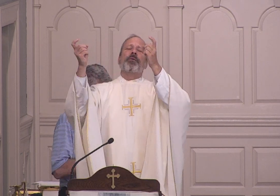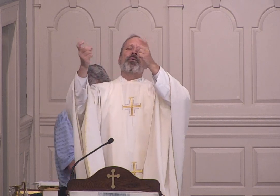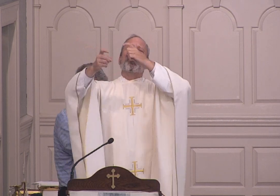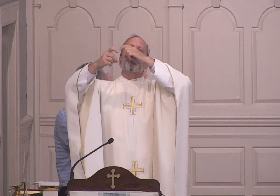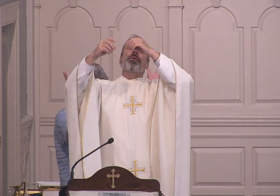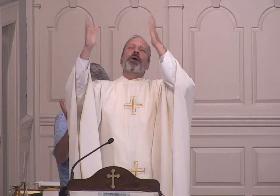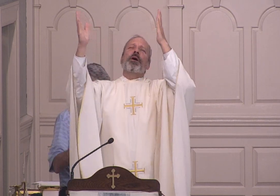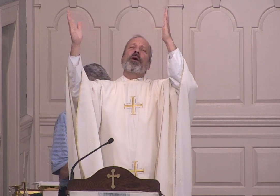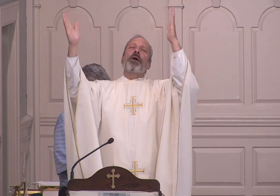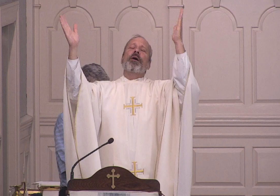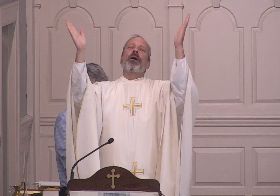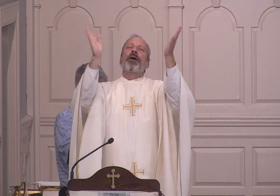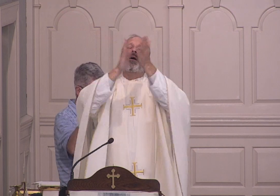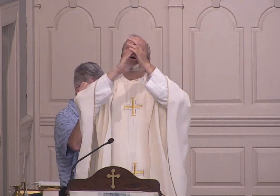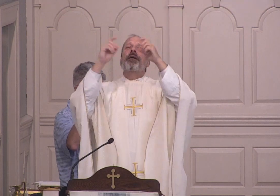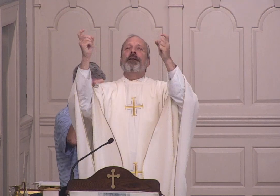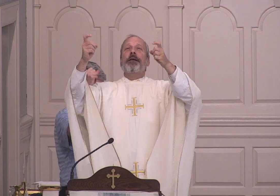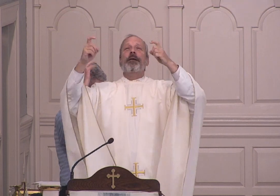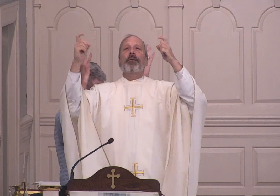Alleluia,